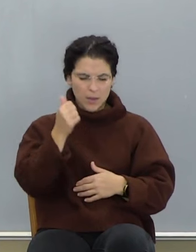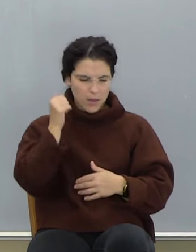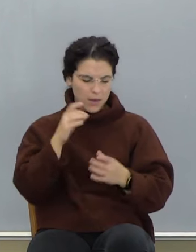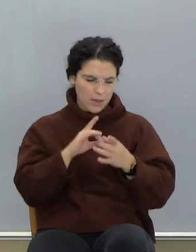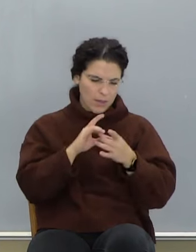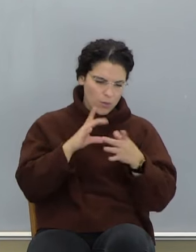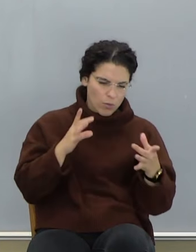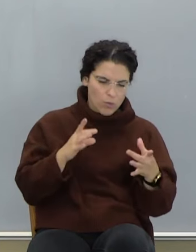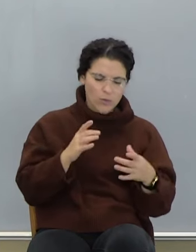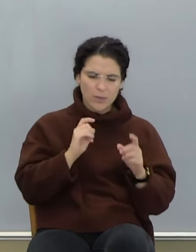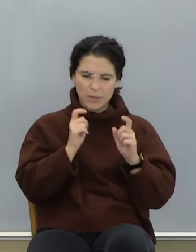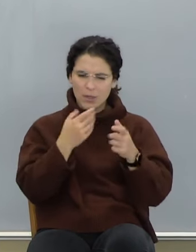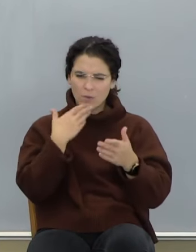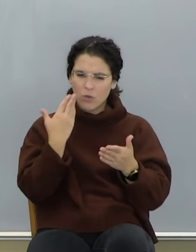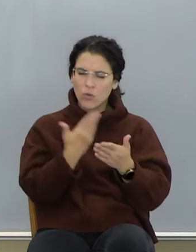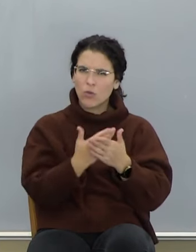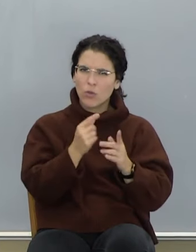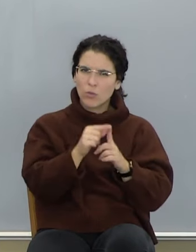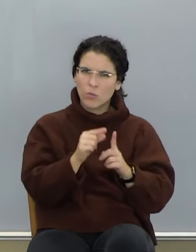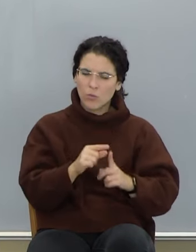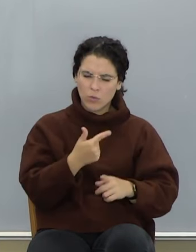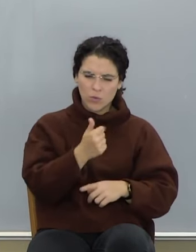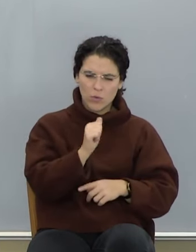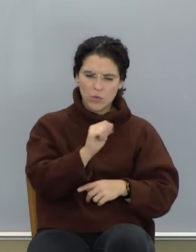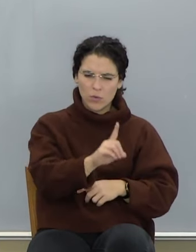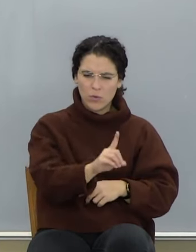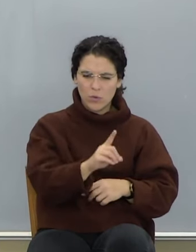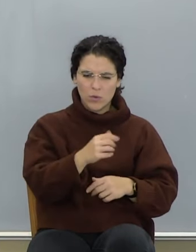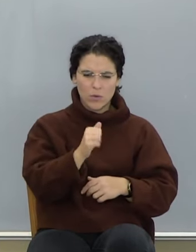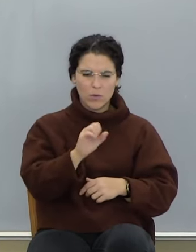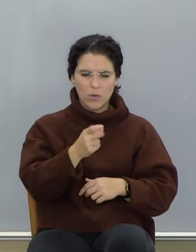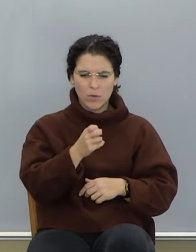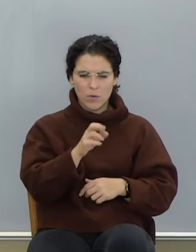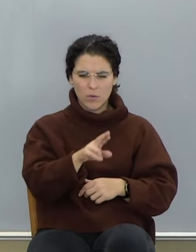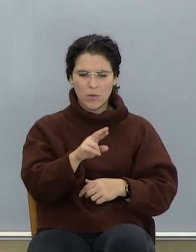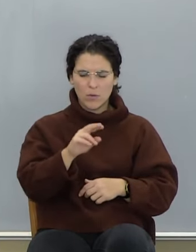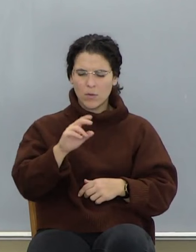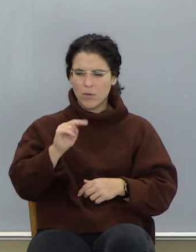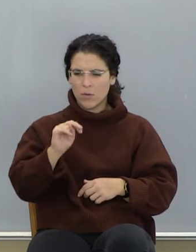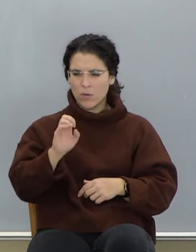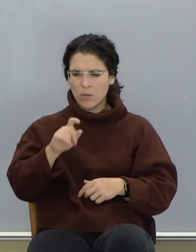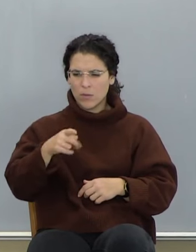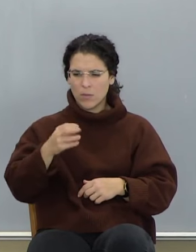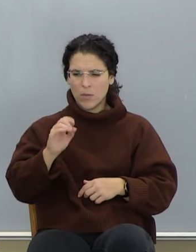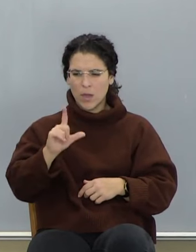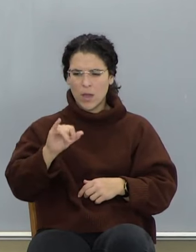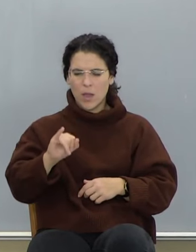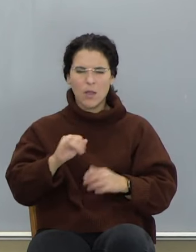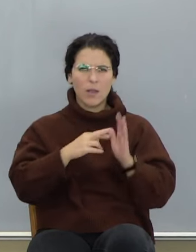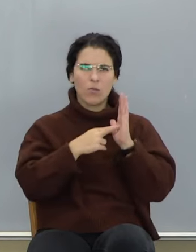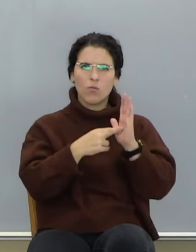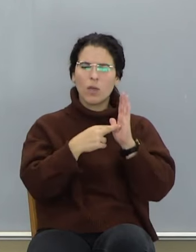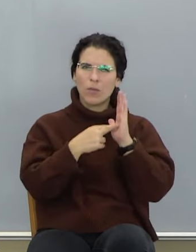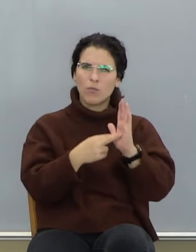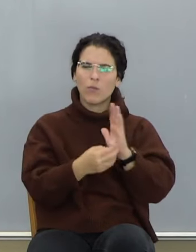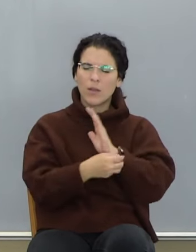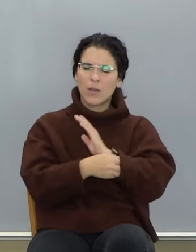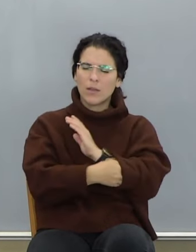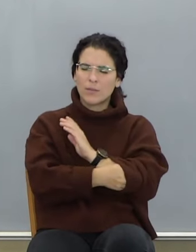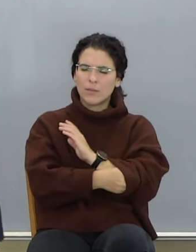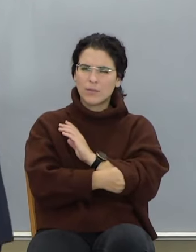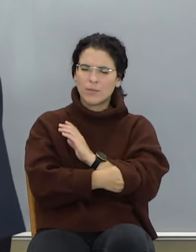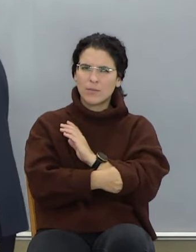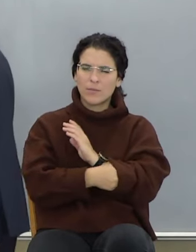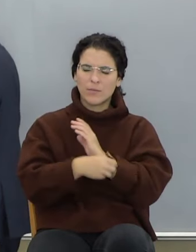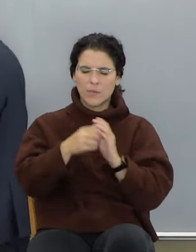loose. He giveth goodly words. Gad and Asher and Naphtali, they represent the